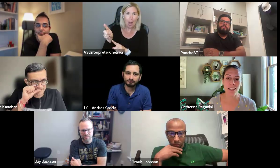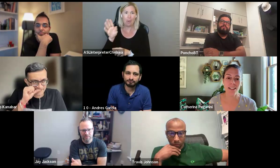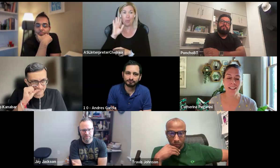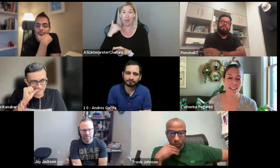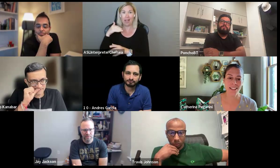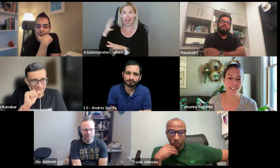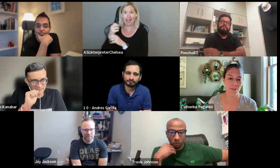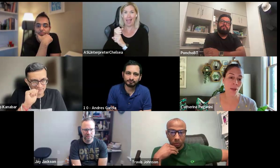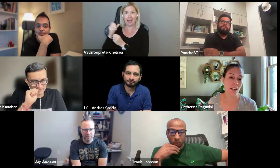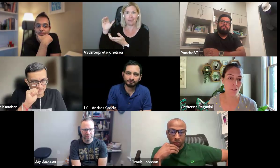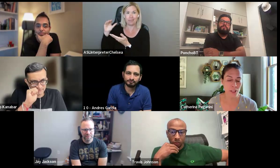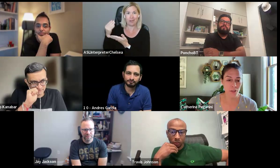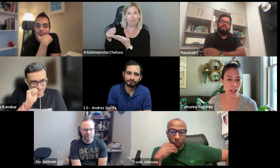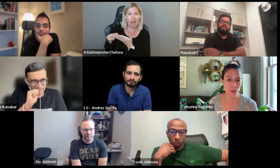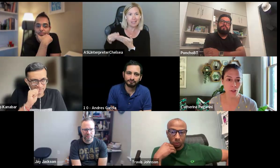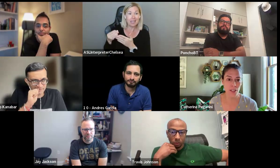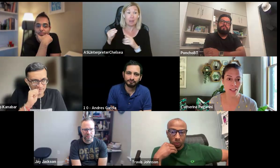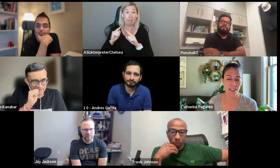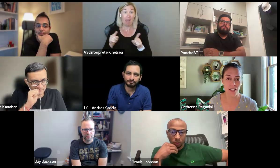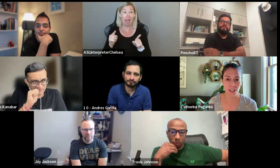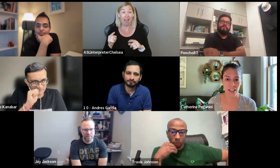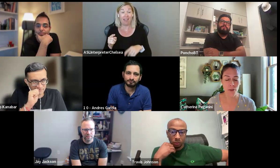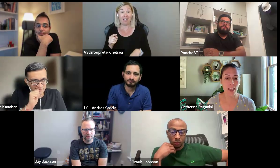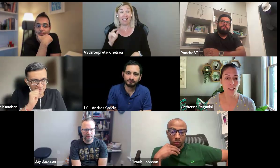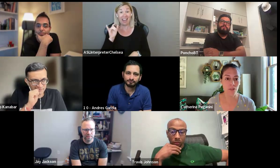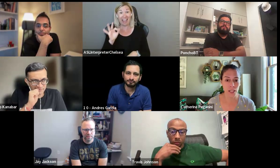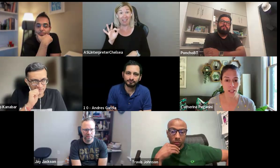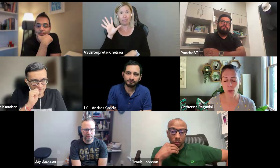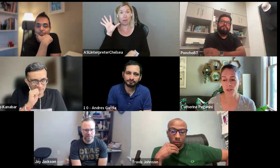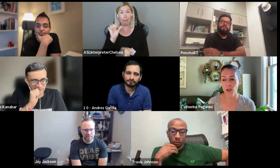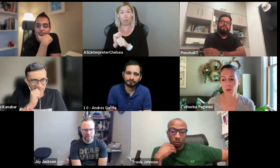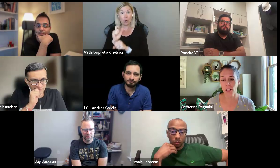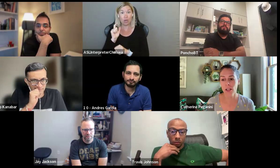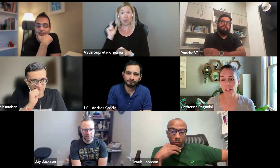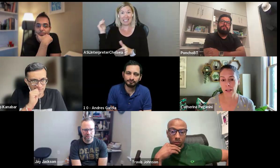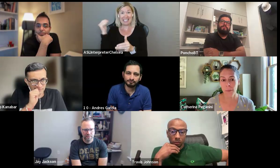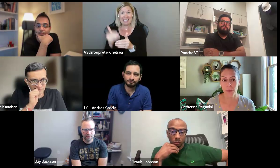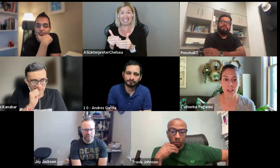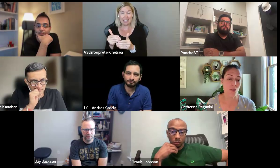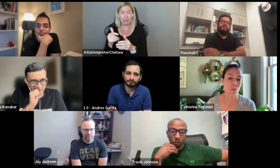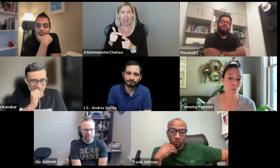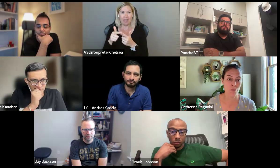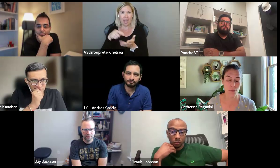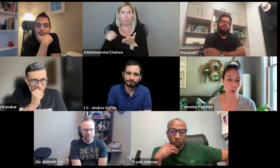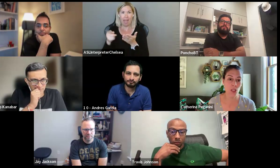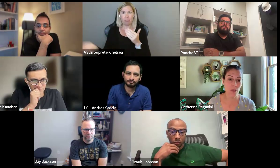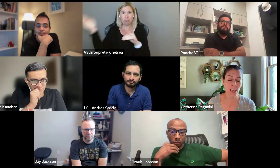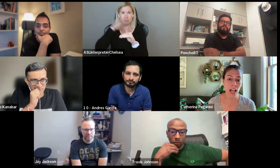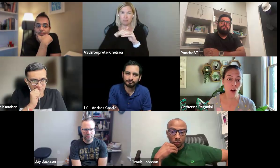but it's painful if you have to do it later and then pay a lot of money as well. So yeah, just book something